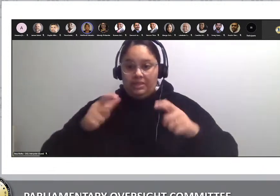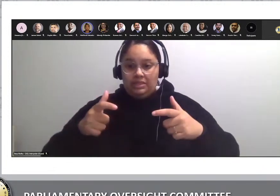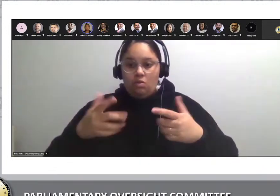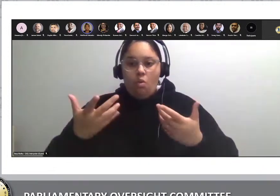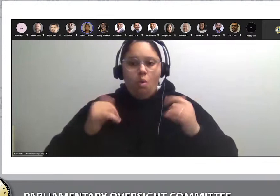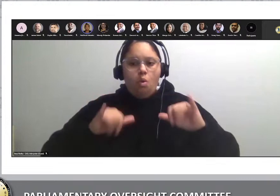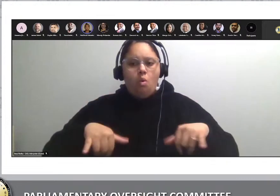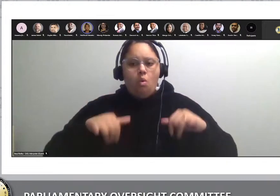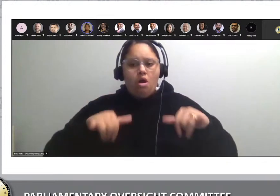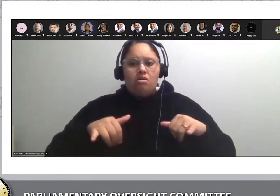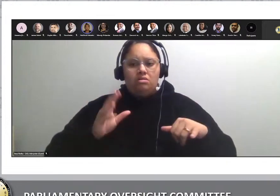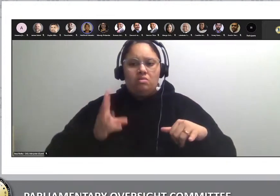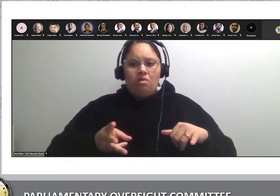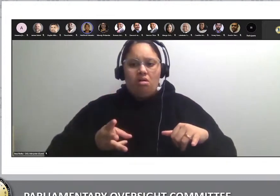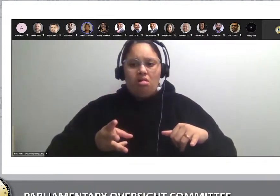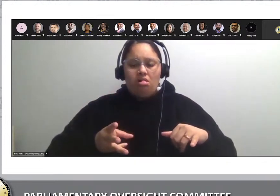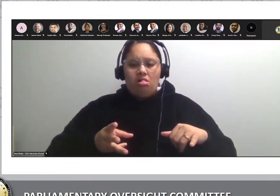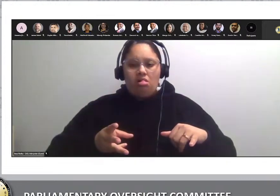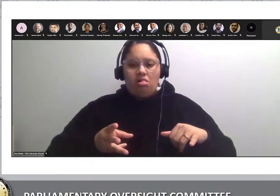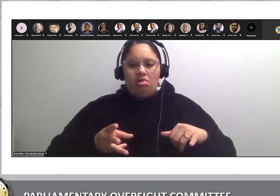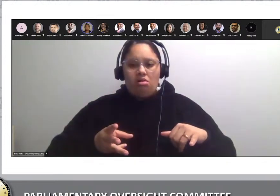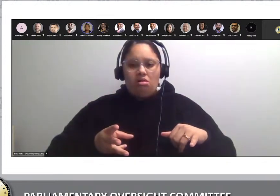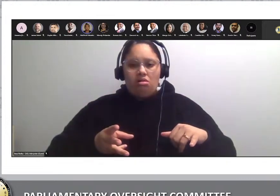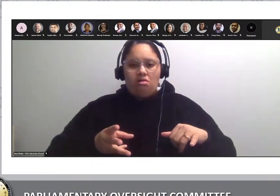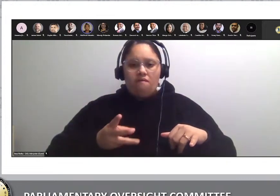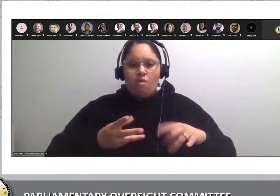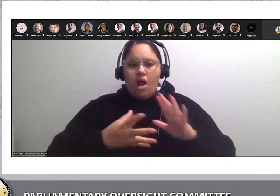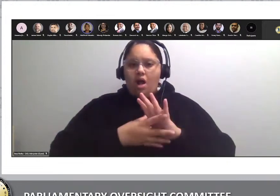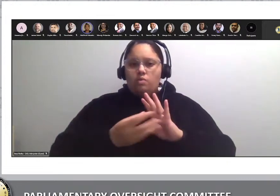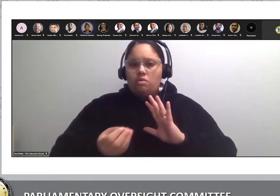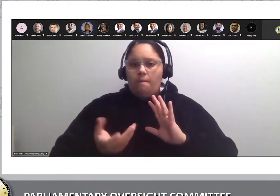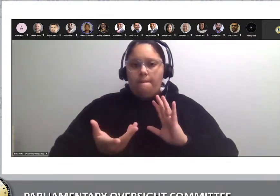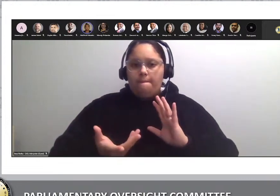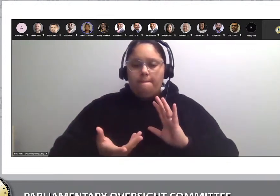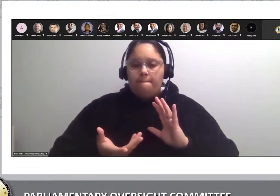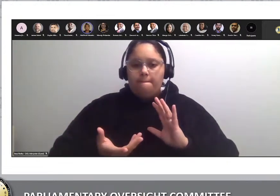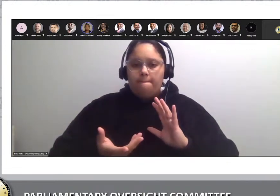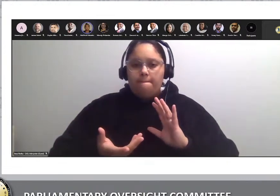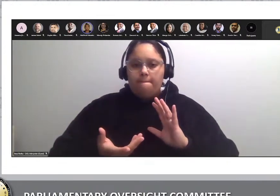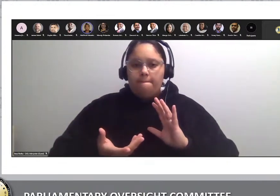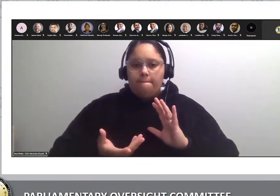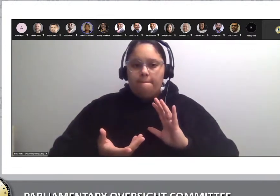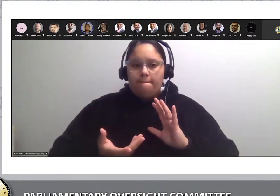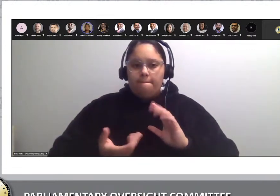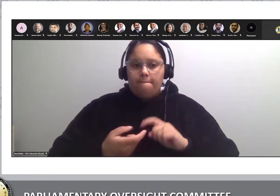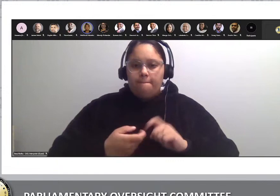going to wait for the outcome from the